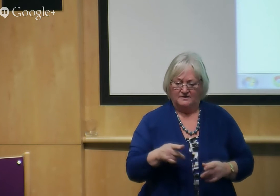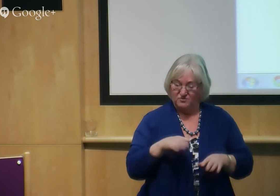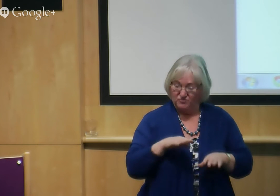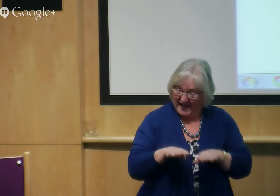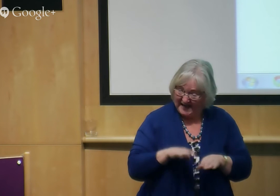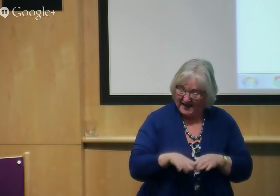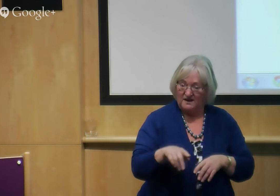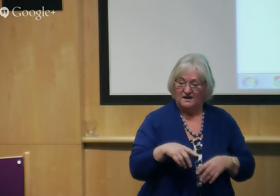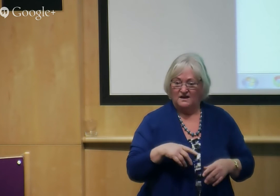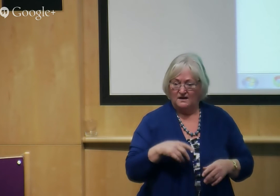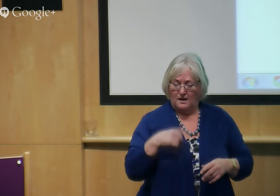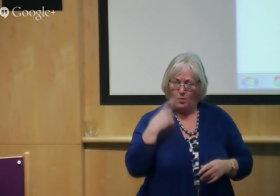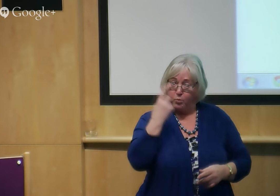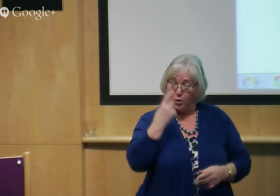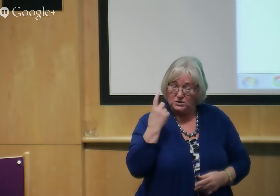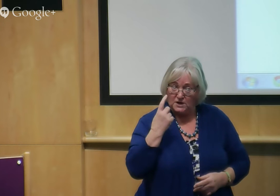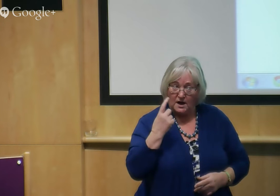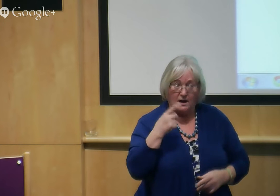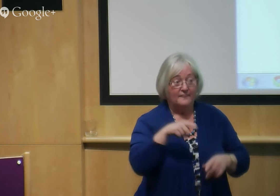training interpreter, and straight away that